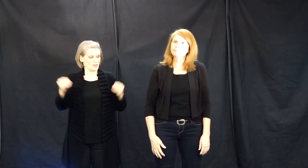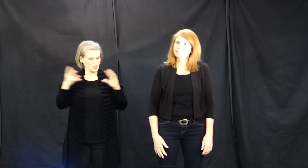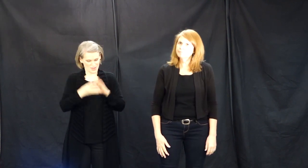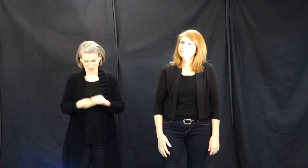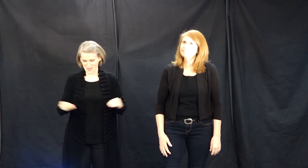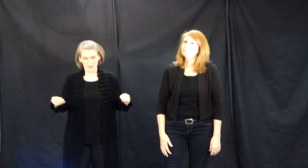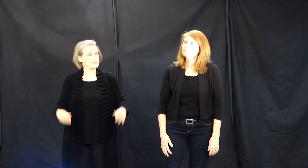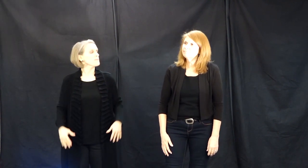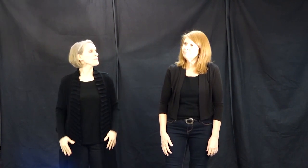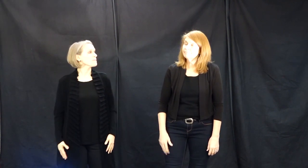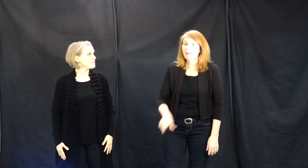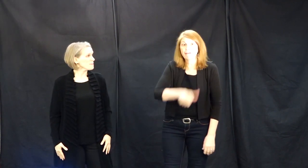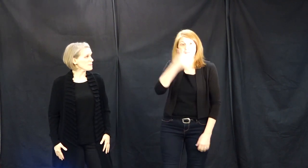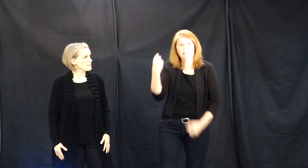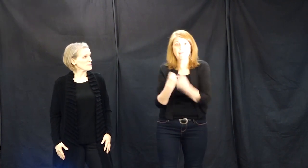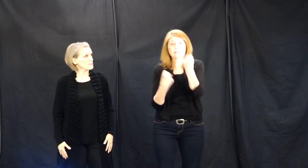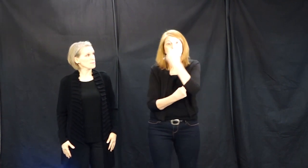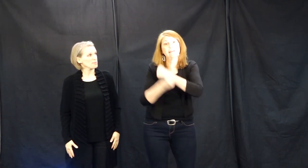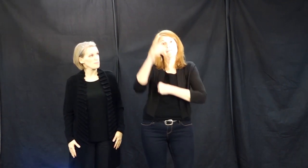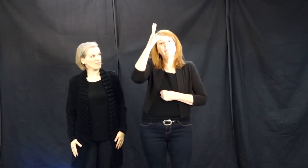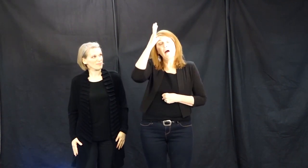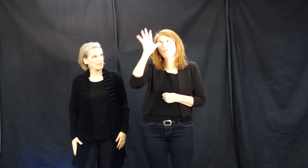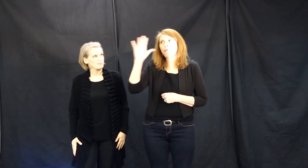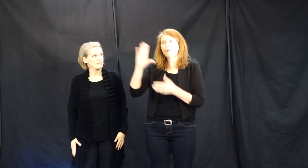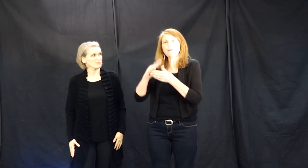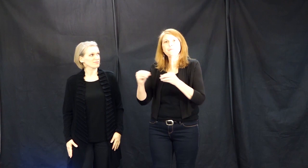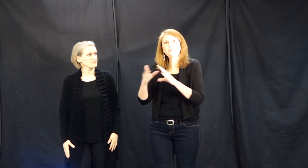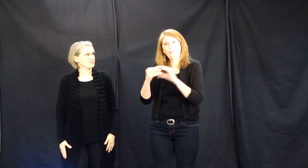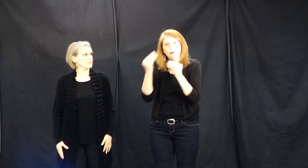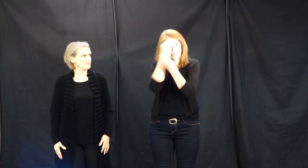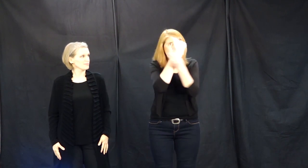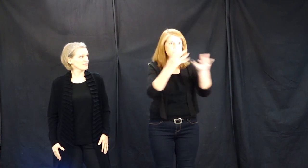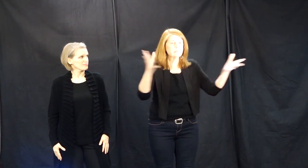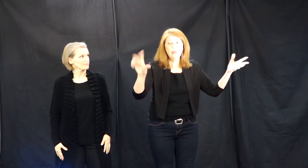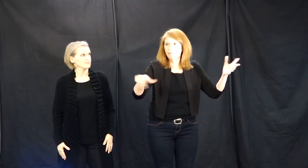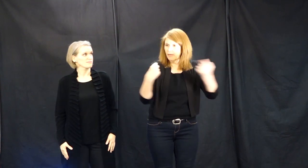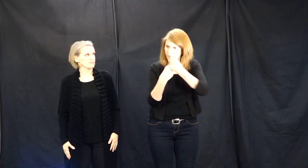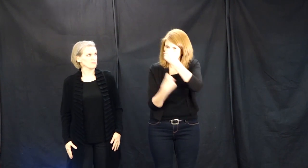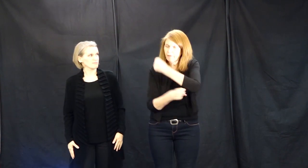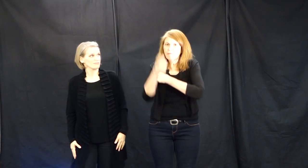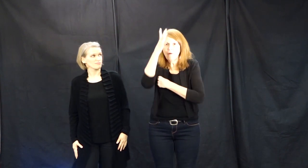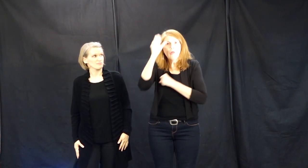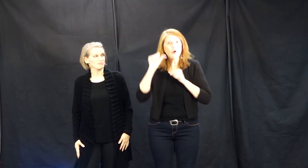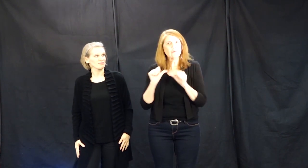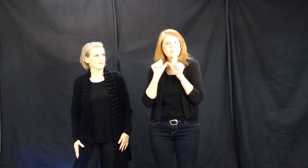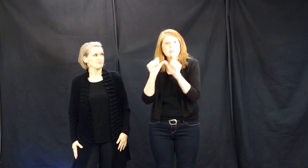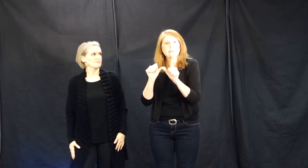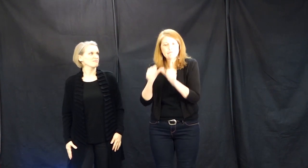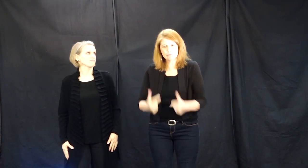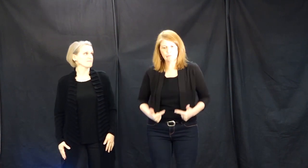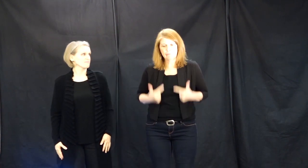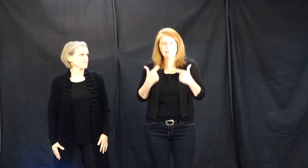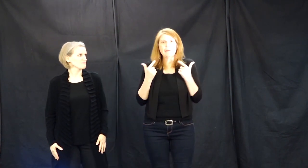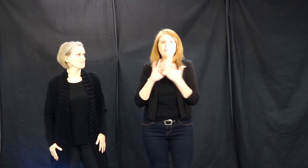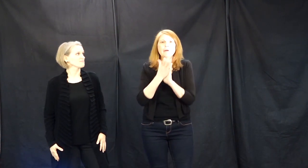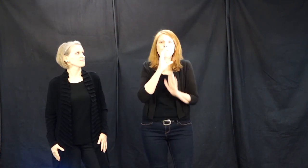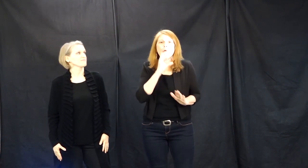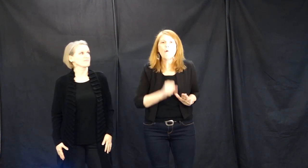story? Every other founding father story gets told. Every other founding father gets to grow old. And when you're gone,